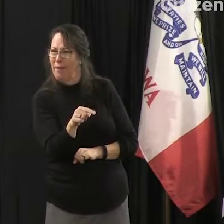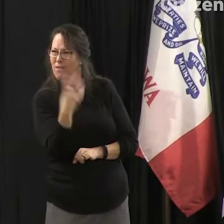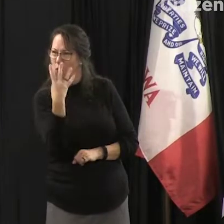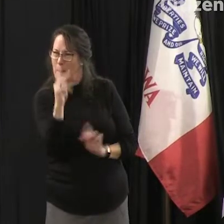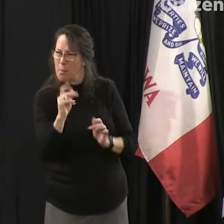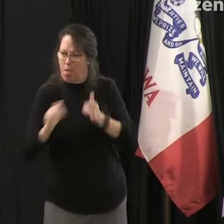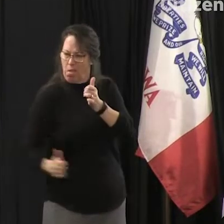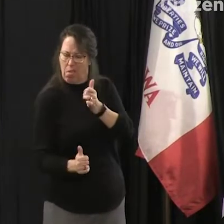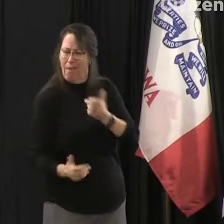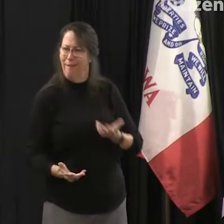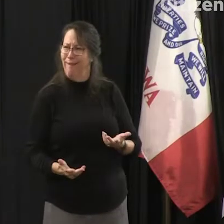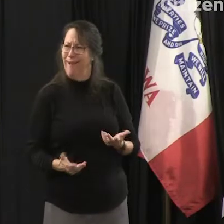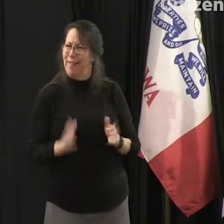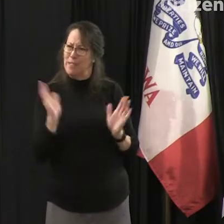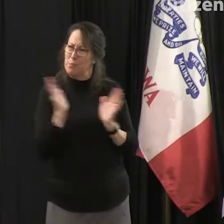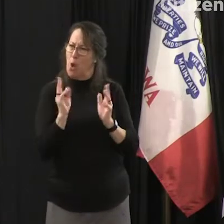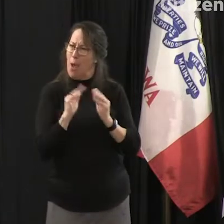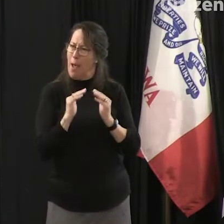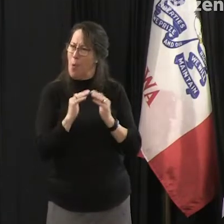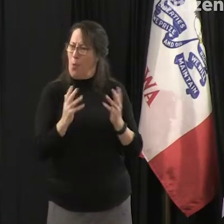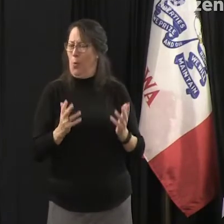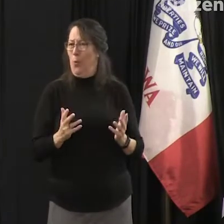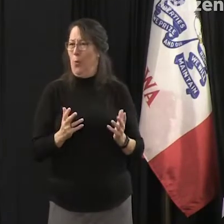Four people working for her in that little town.